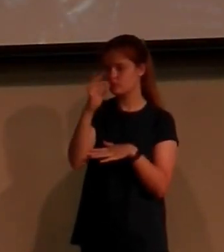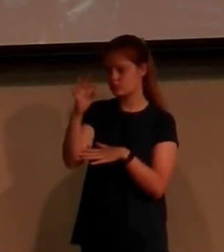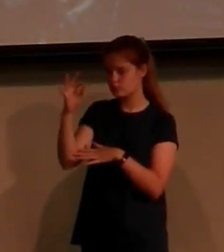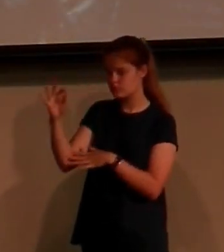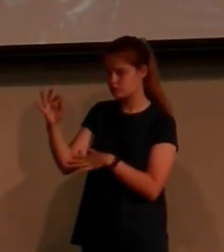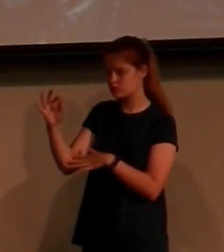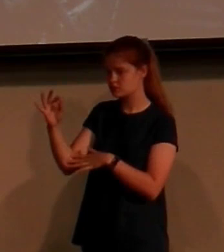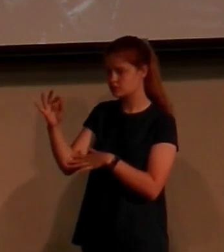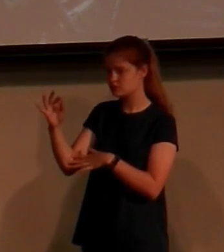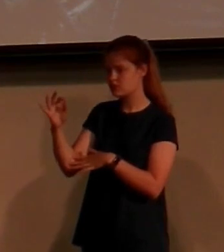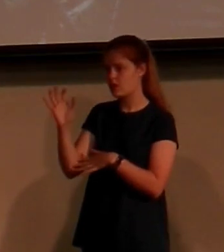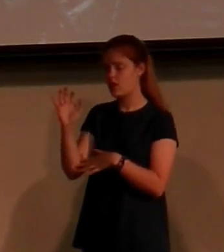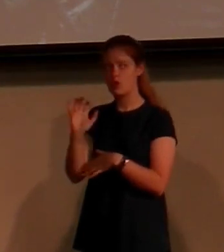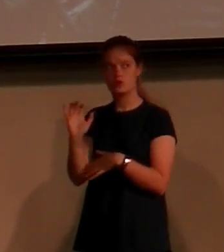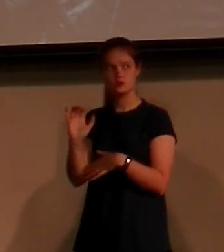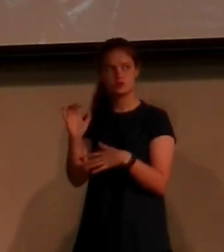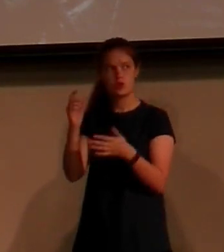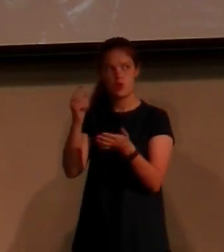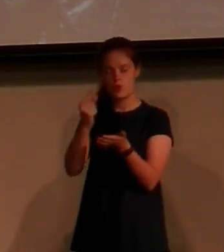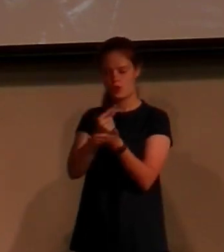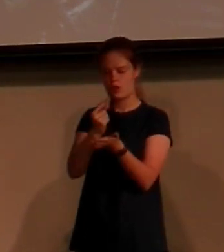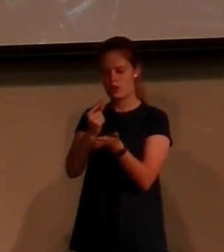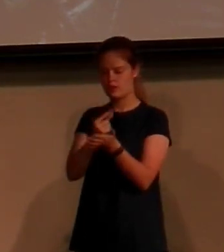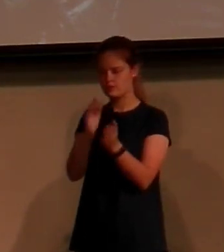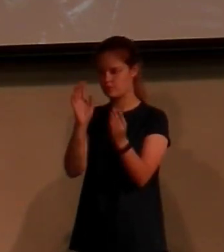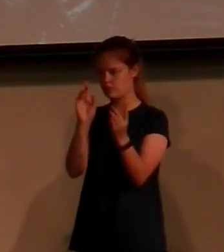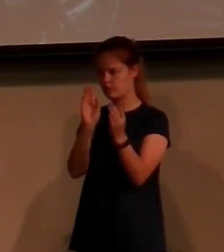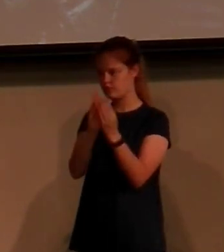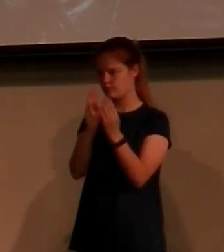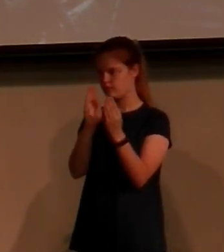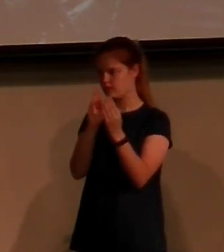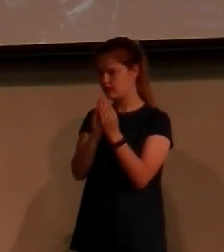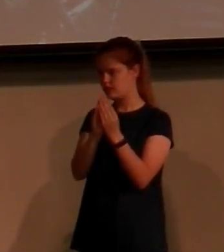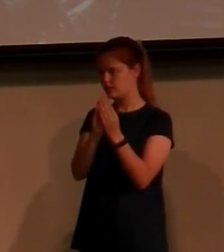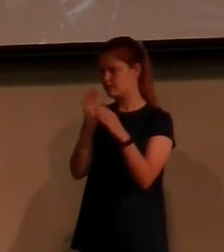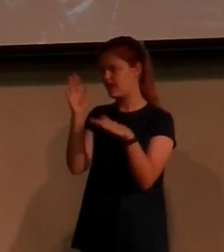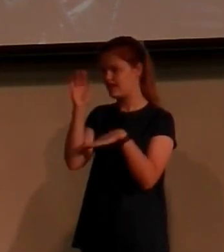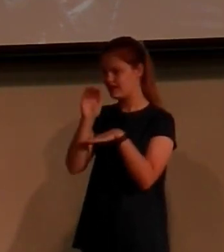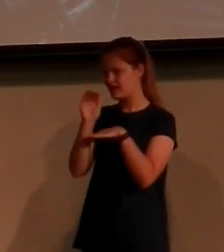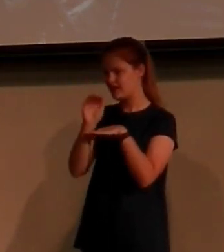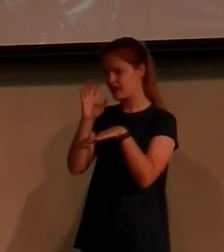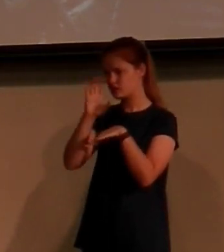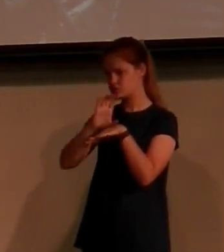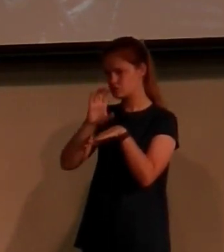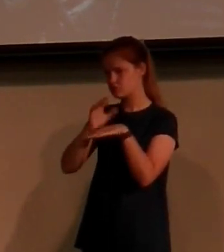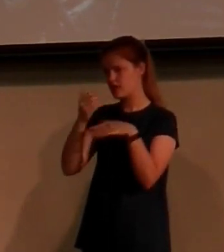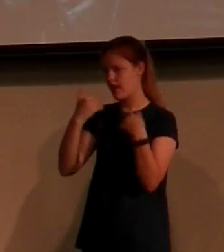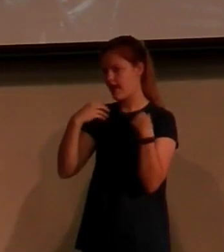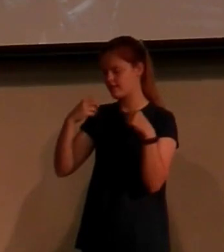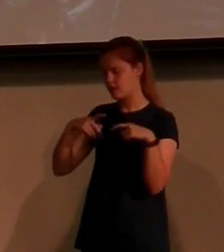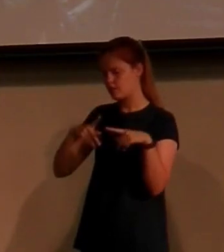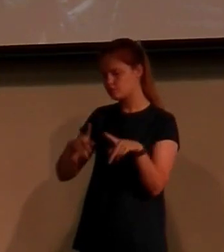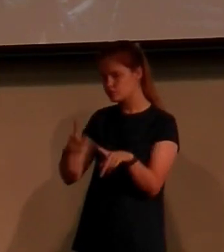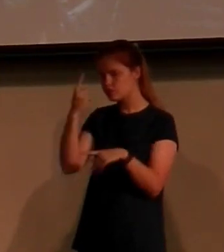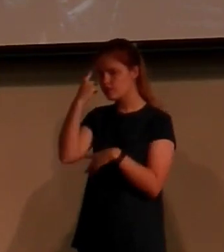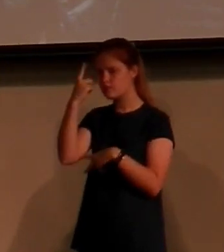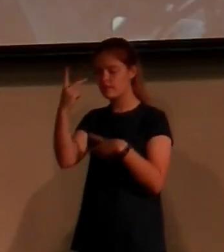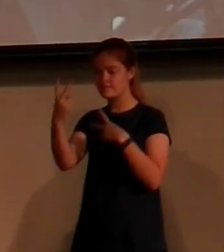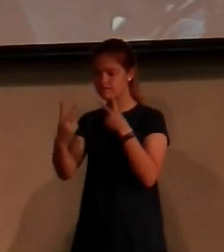preach also gospel meetings at night at church in order to have a chance to have visitors.